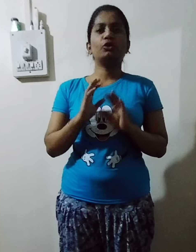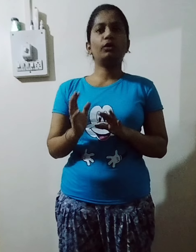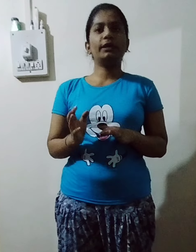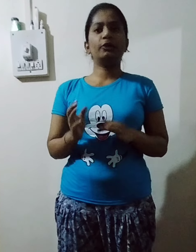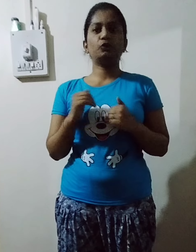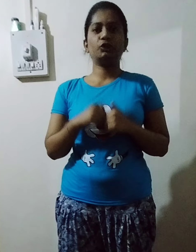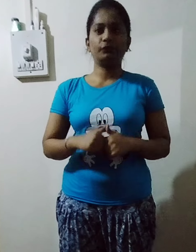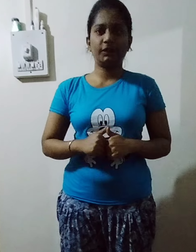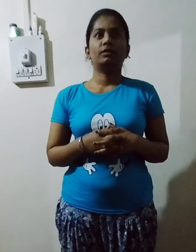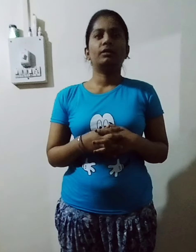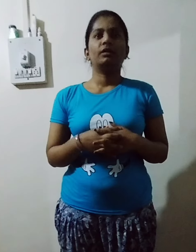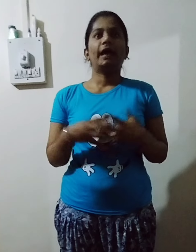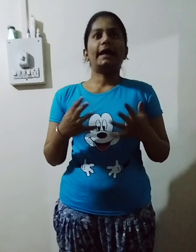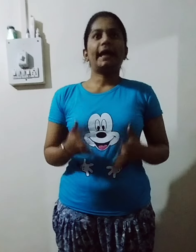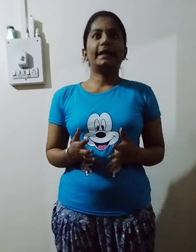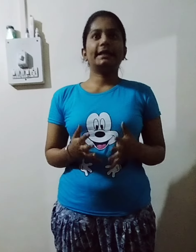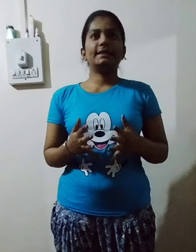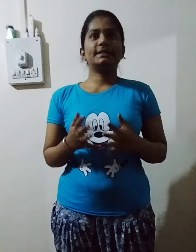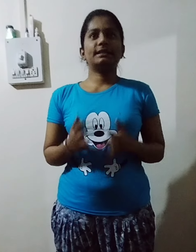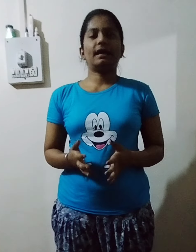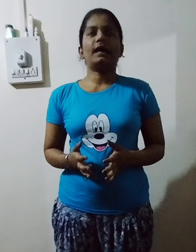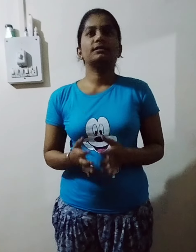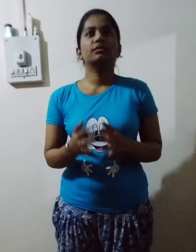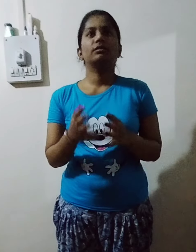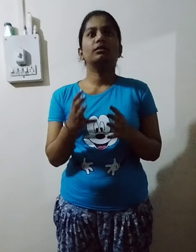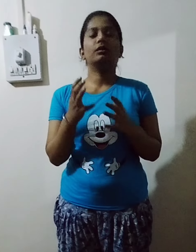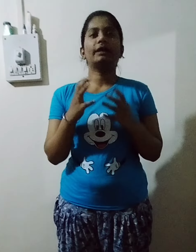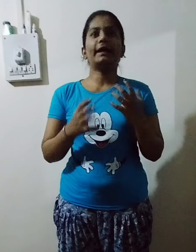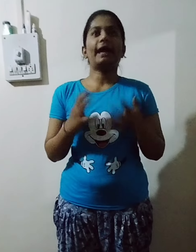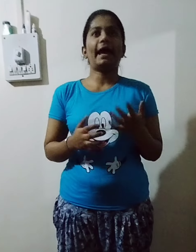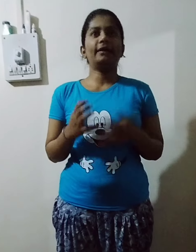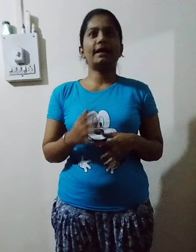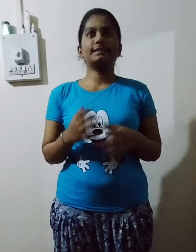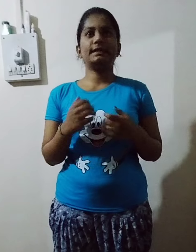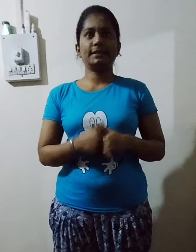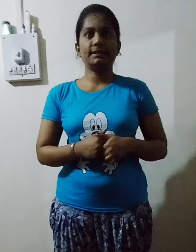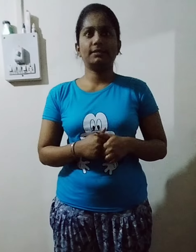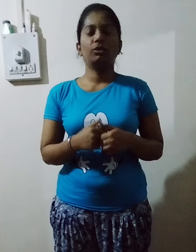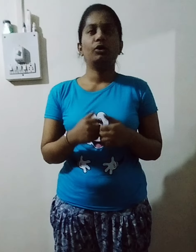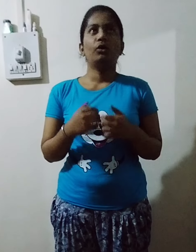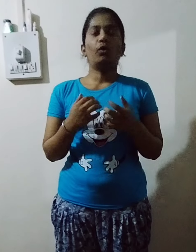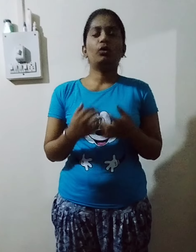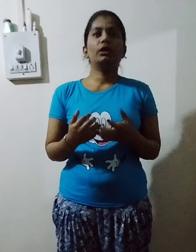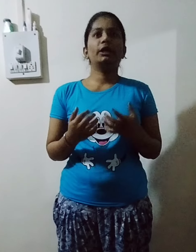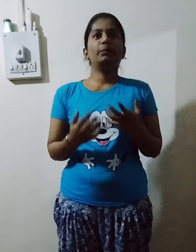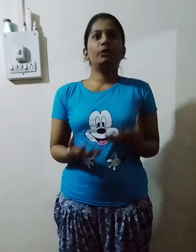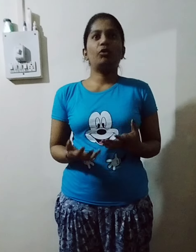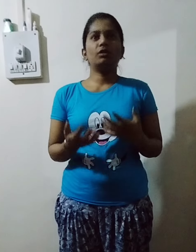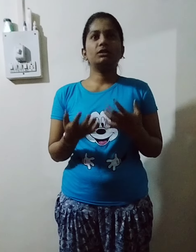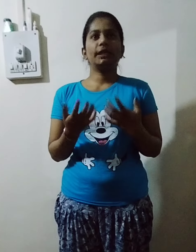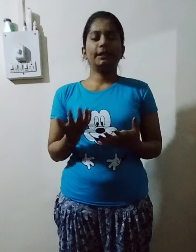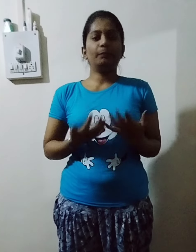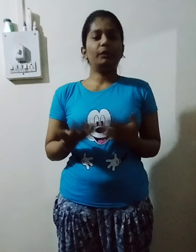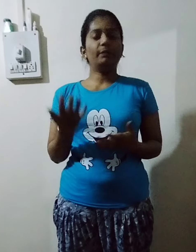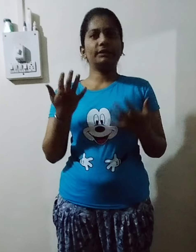need to shifting. An array list class can act as a list only because it implement the